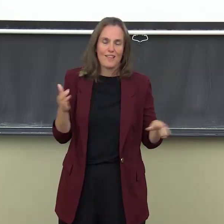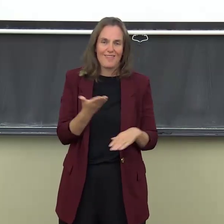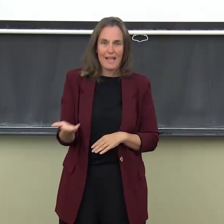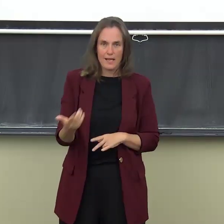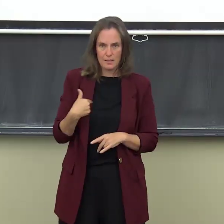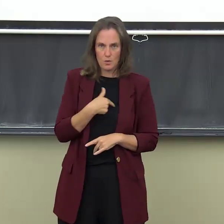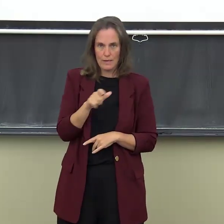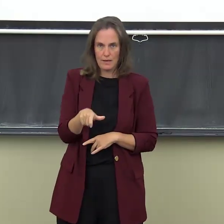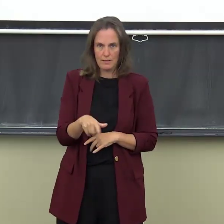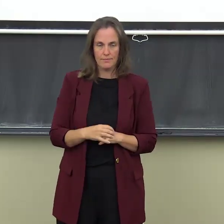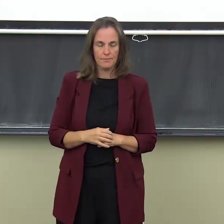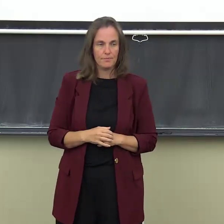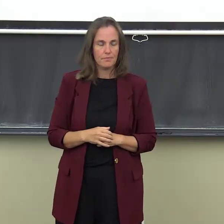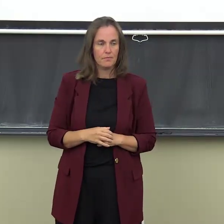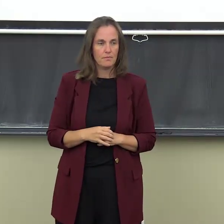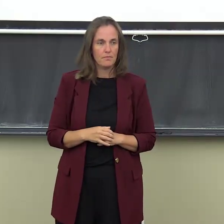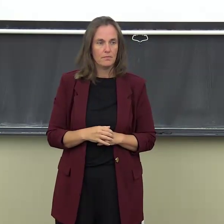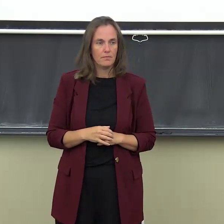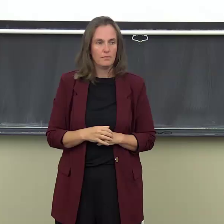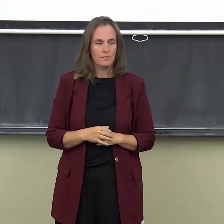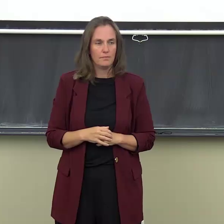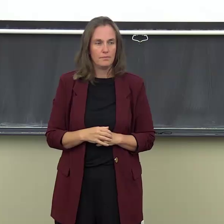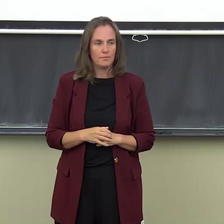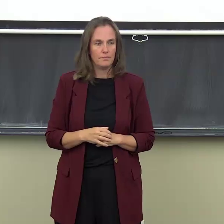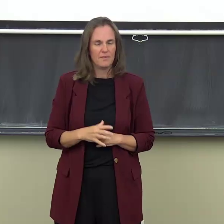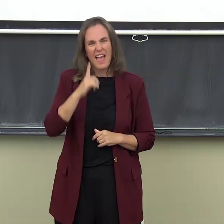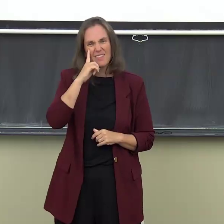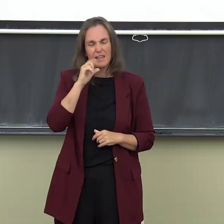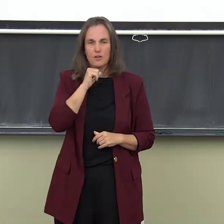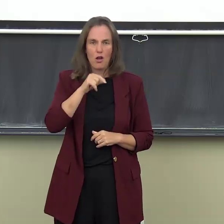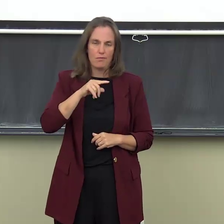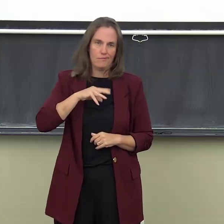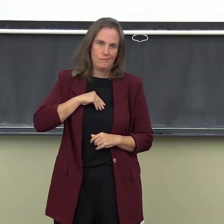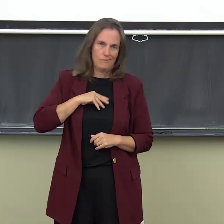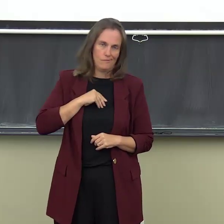we need. I think not settling on, you know,